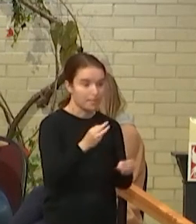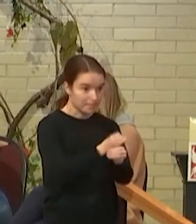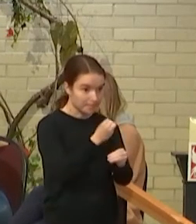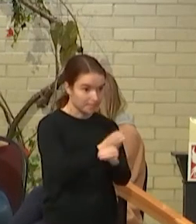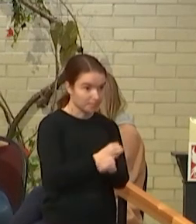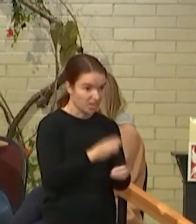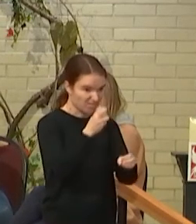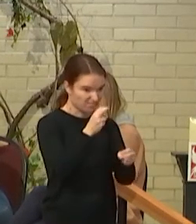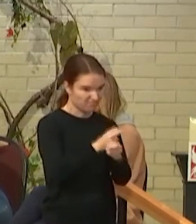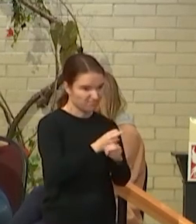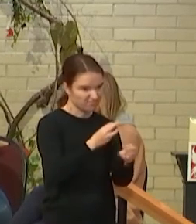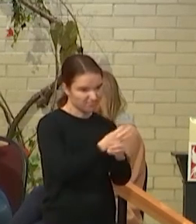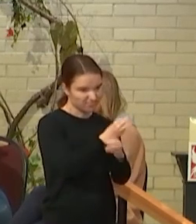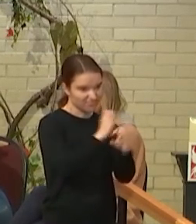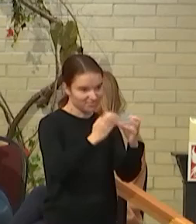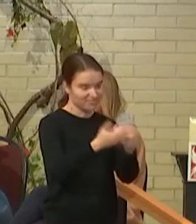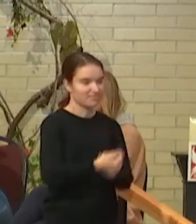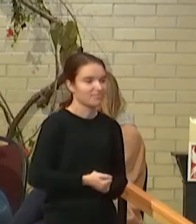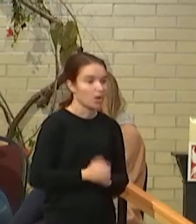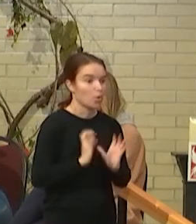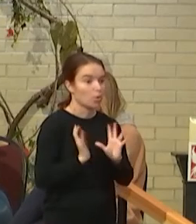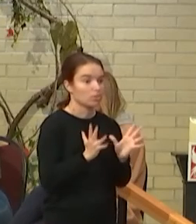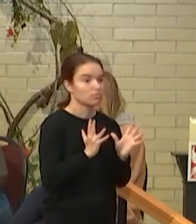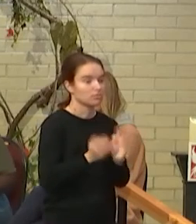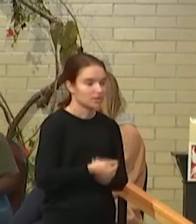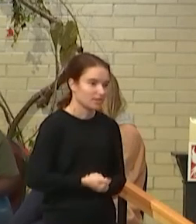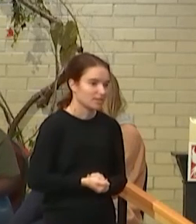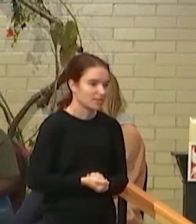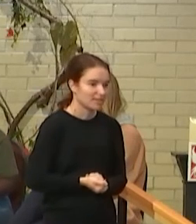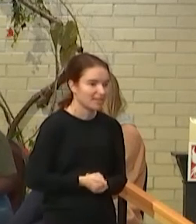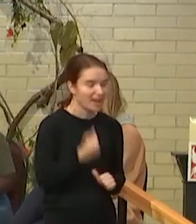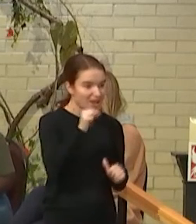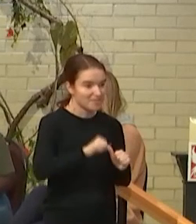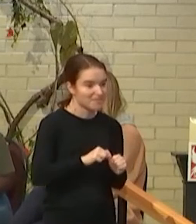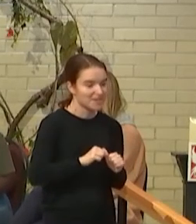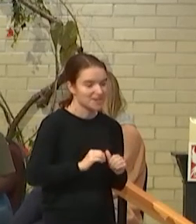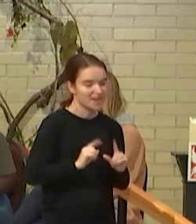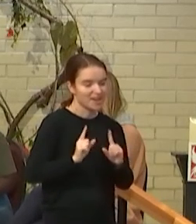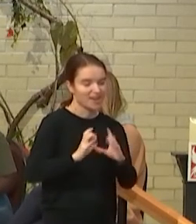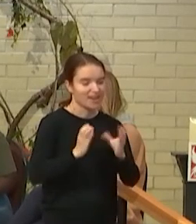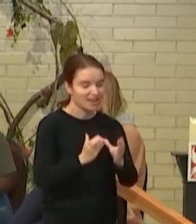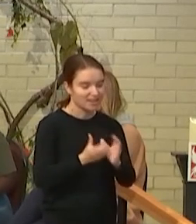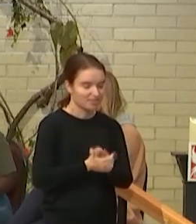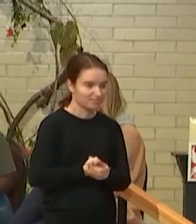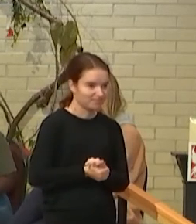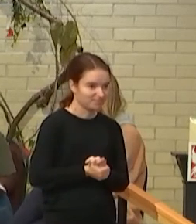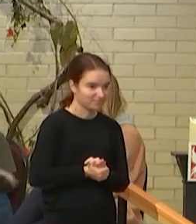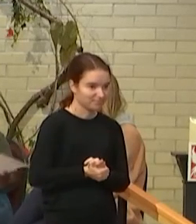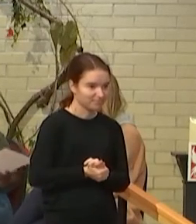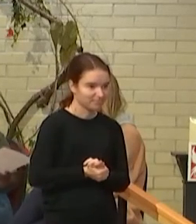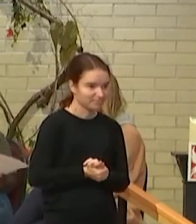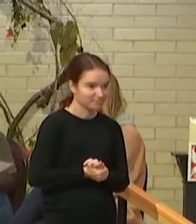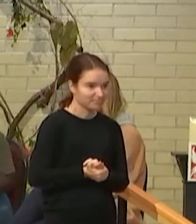that class is great. And so I remember being in class and I was like